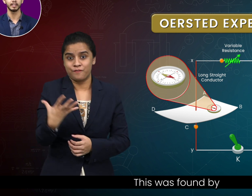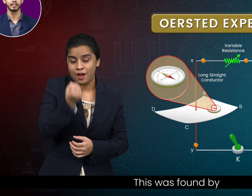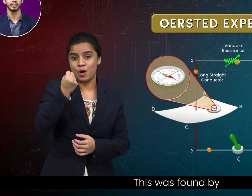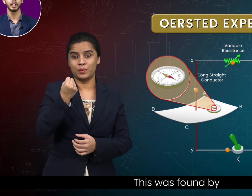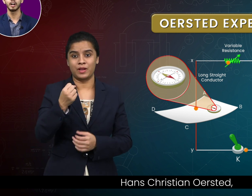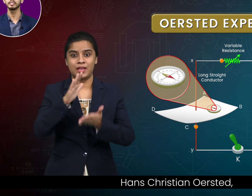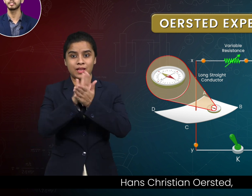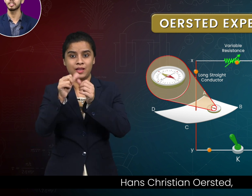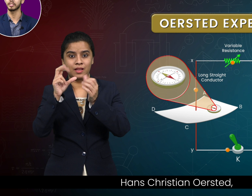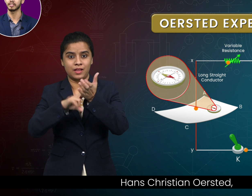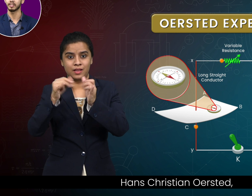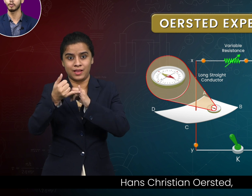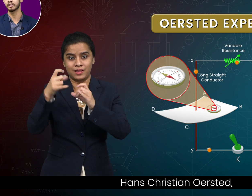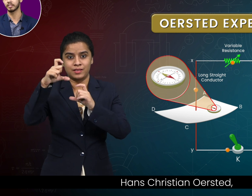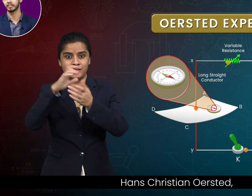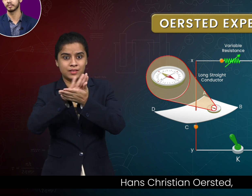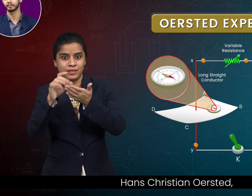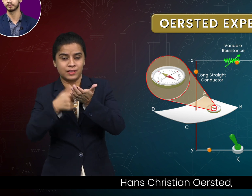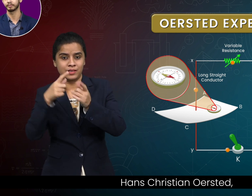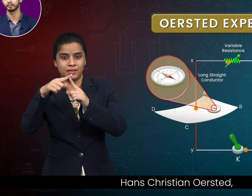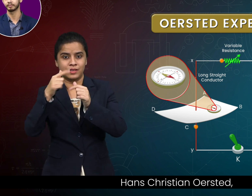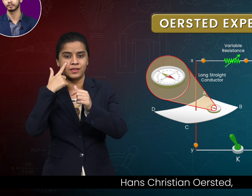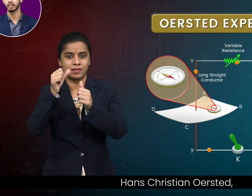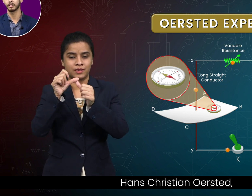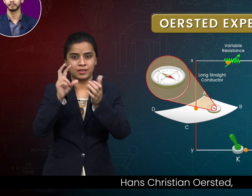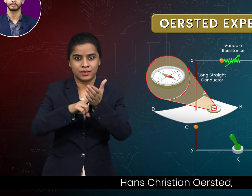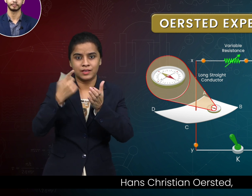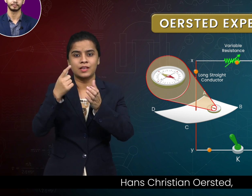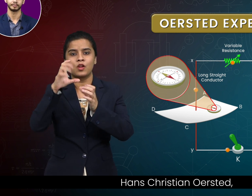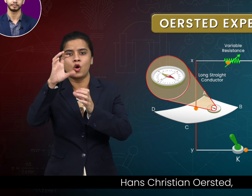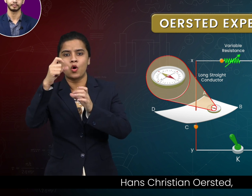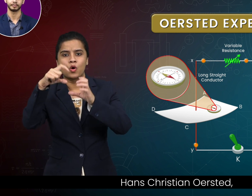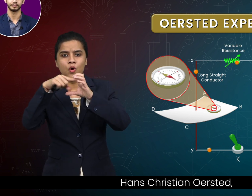found by Hans Christian Oersted.